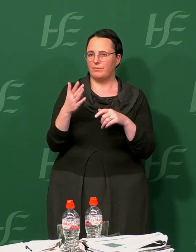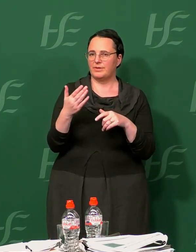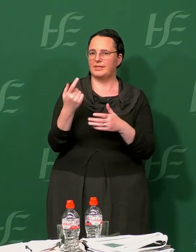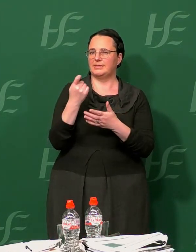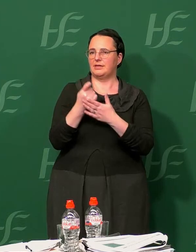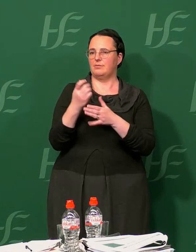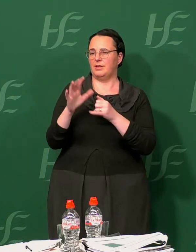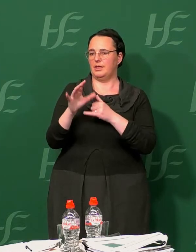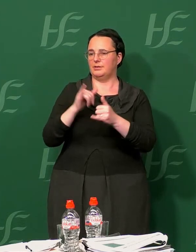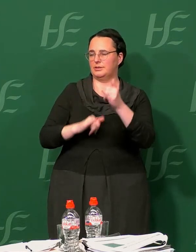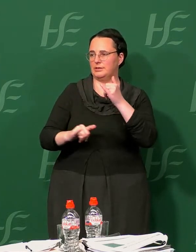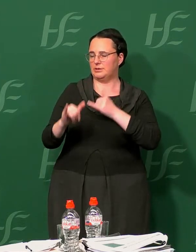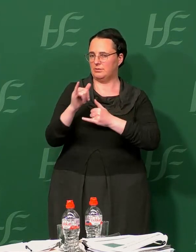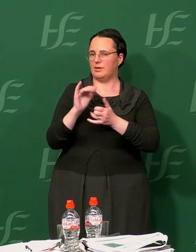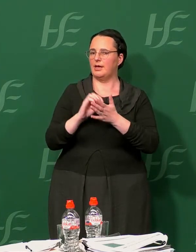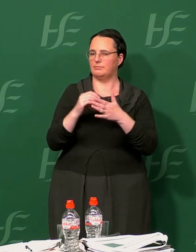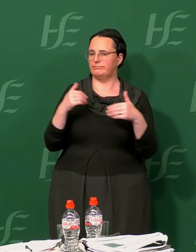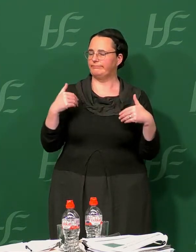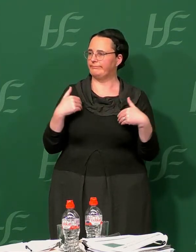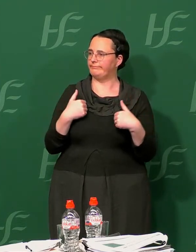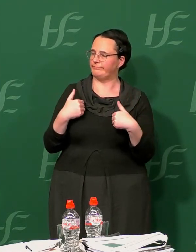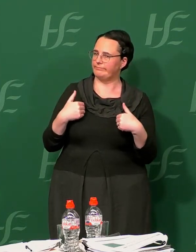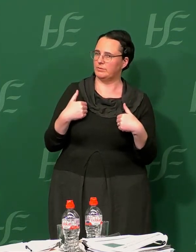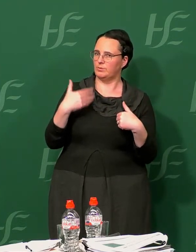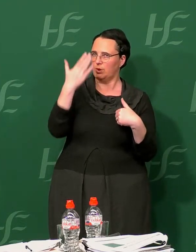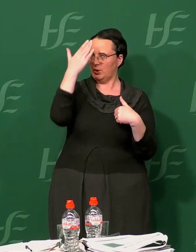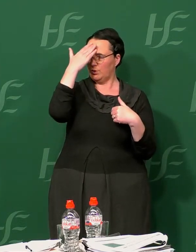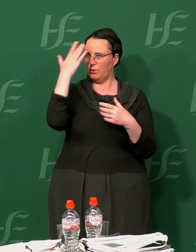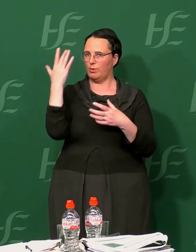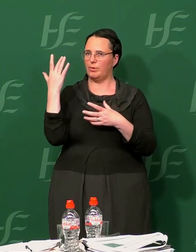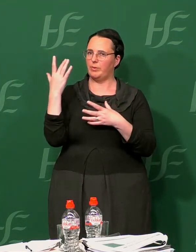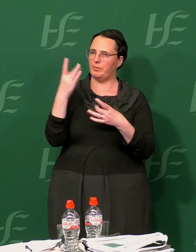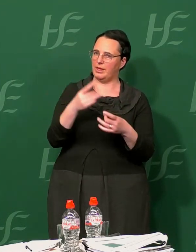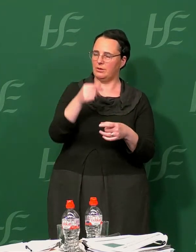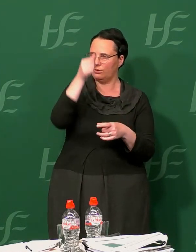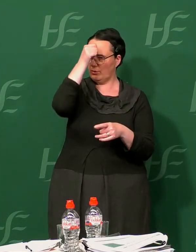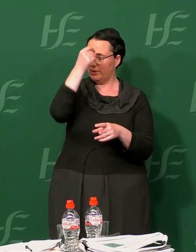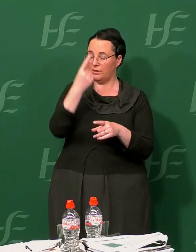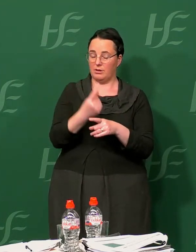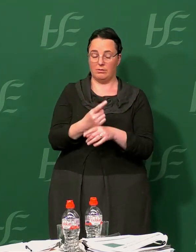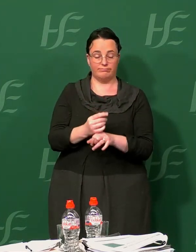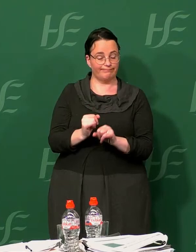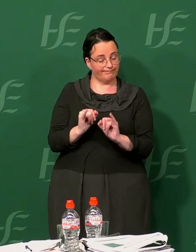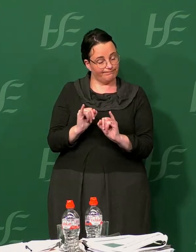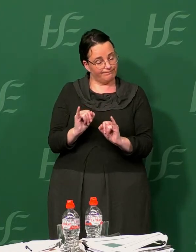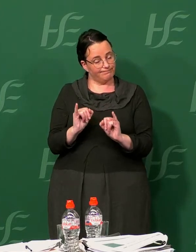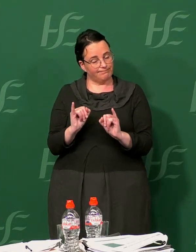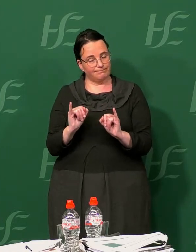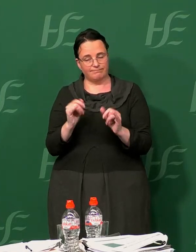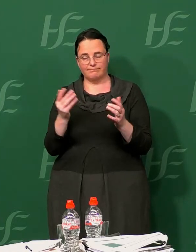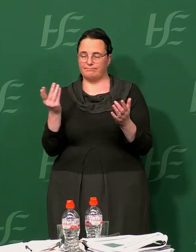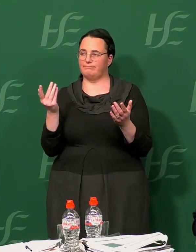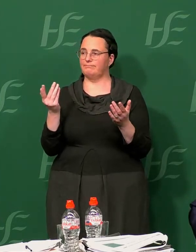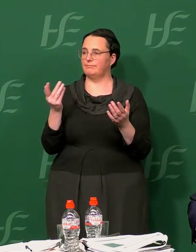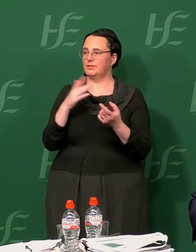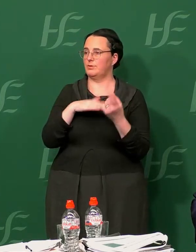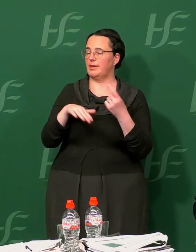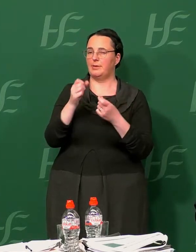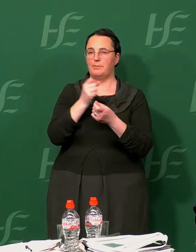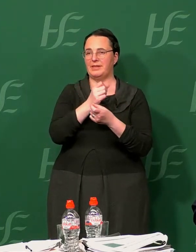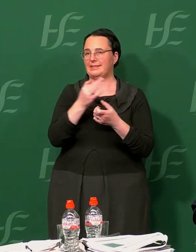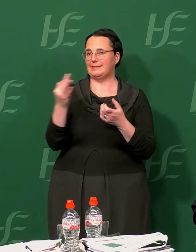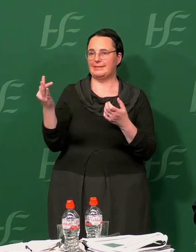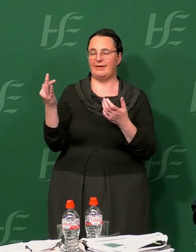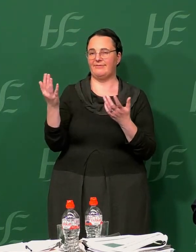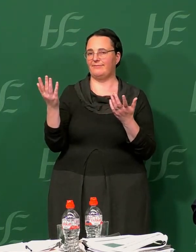last year, the concern they all had, what they were coming back to, and what they came back to was horrendous. And we had many staff here